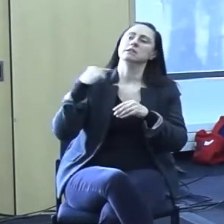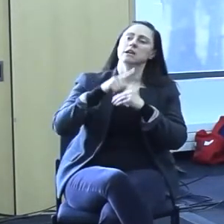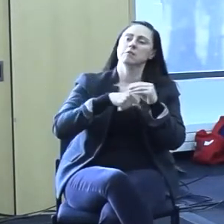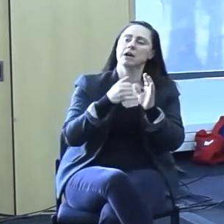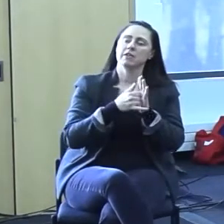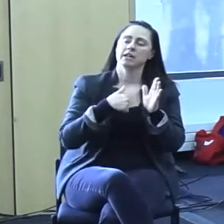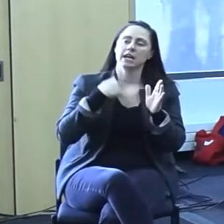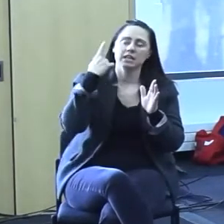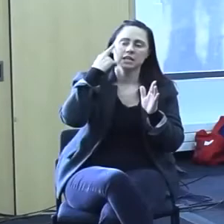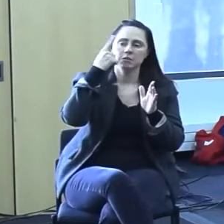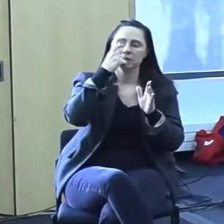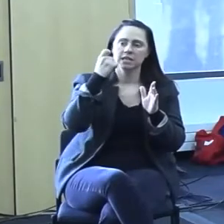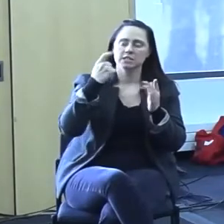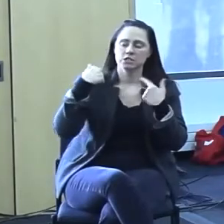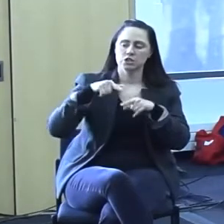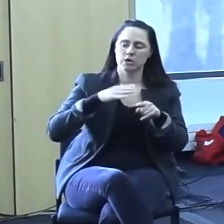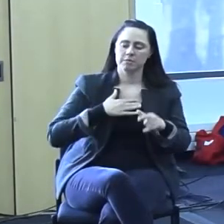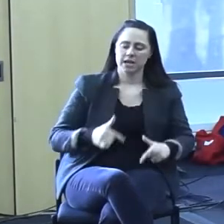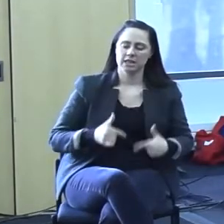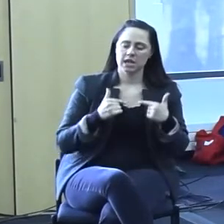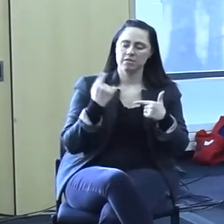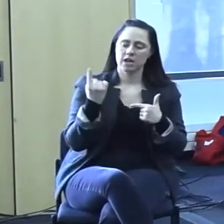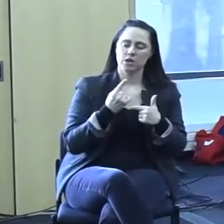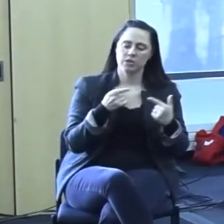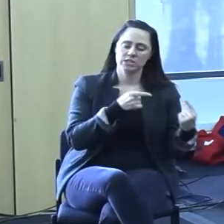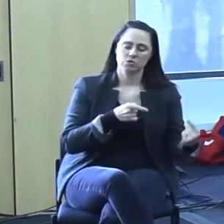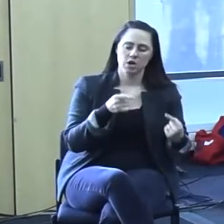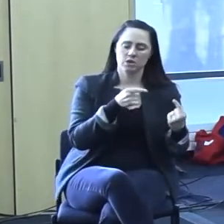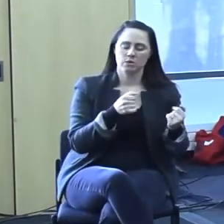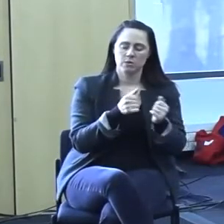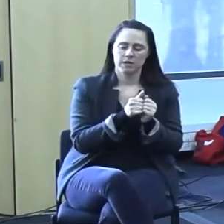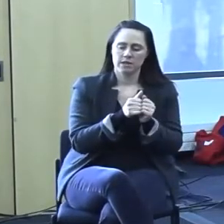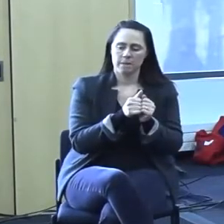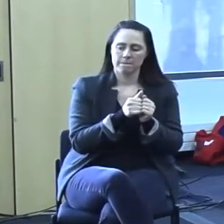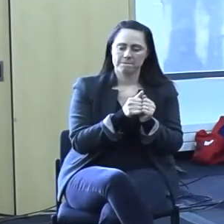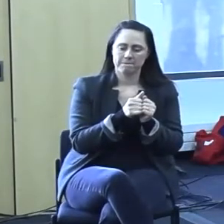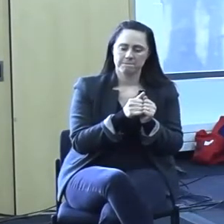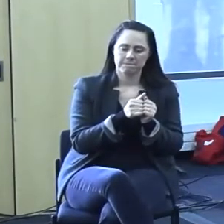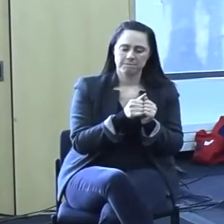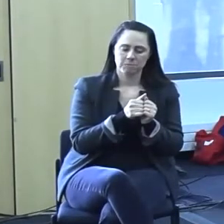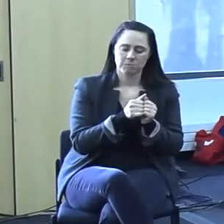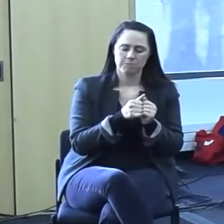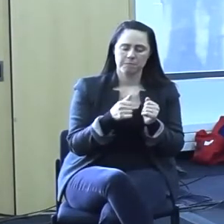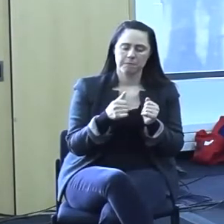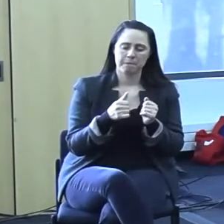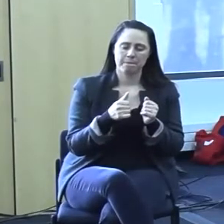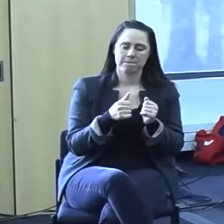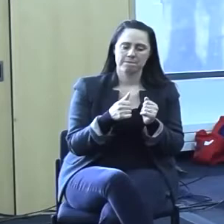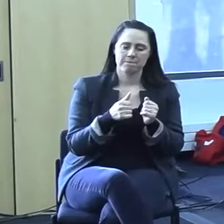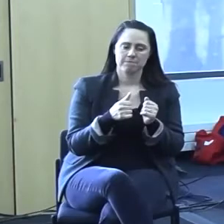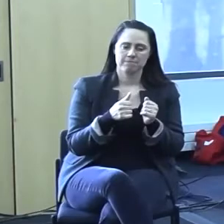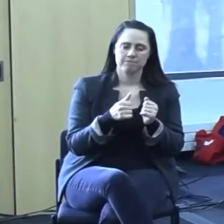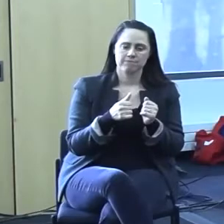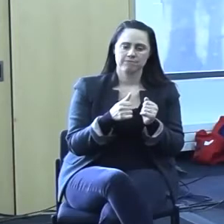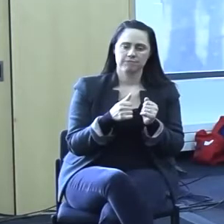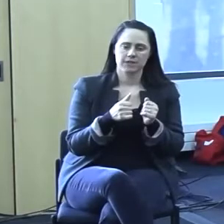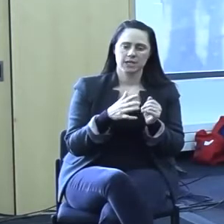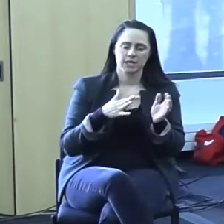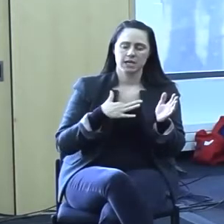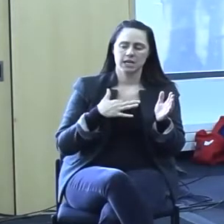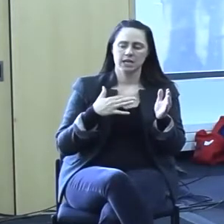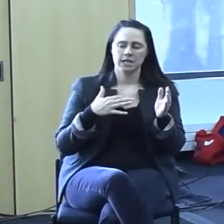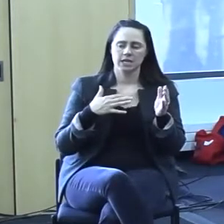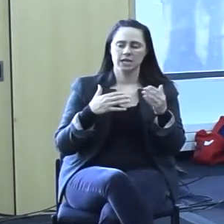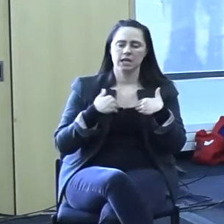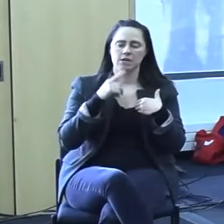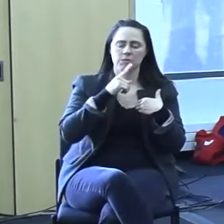I think because throughout my life, I always struggled with like I'm so much like it's just I had